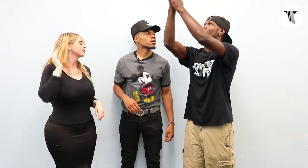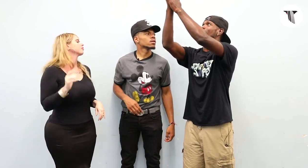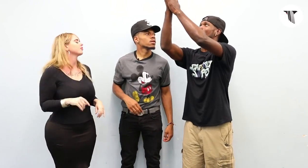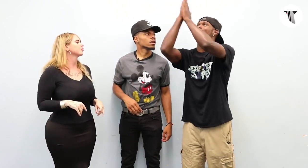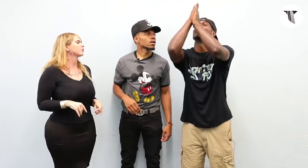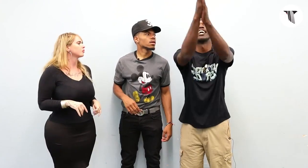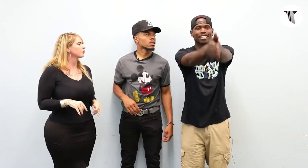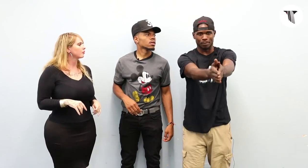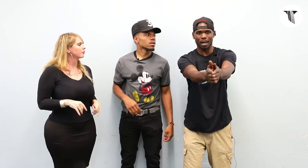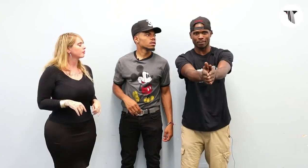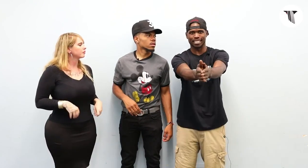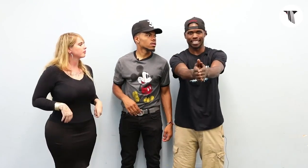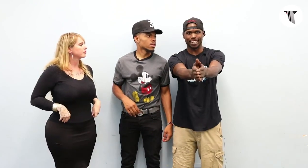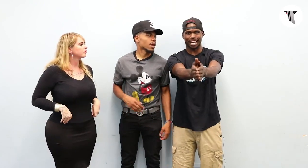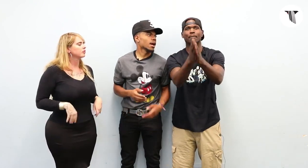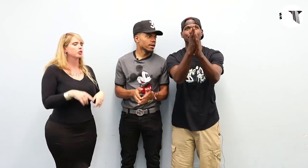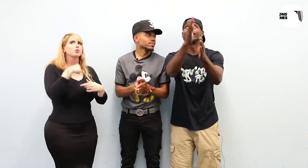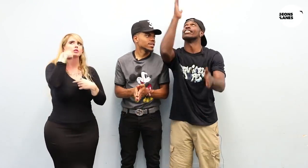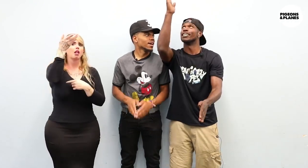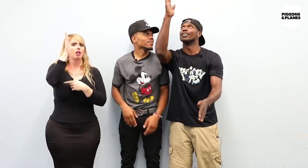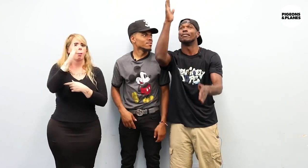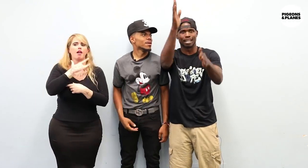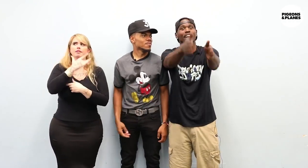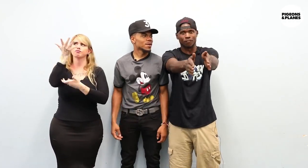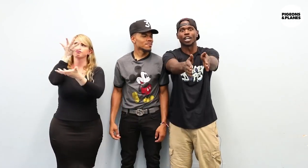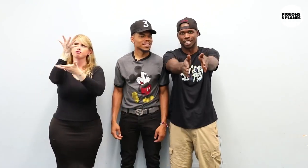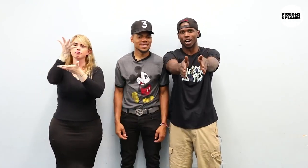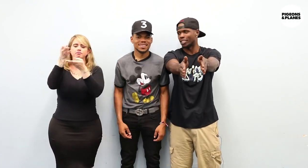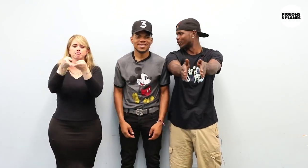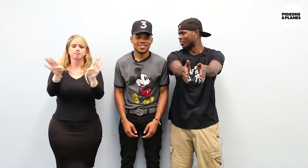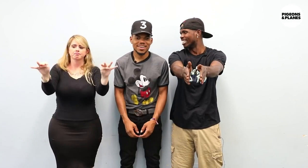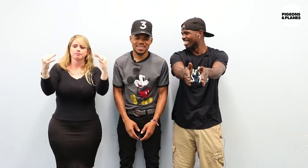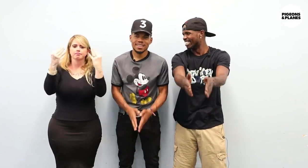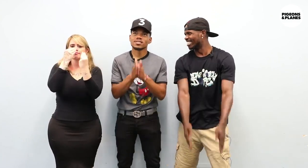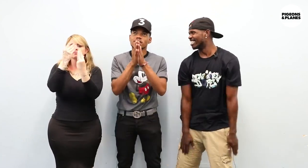I speak to God in public. But you're telling the public that I speak to him in front of y'all too. Right. So